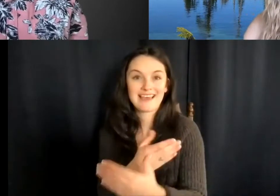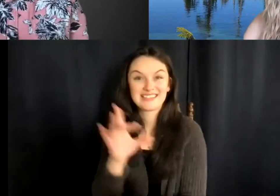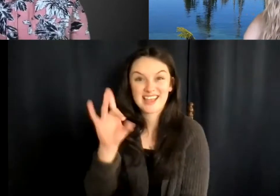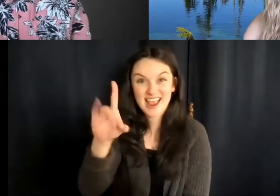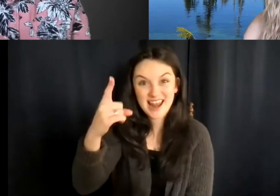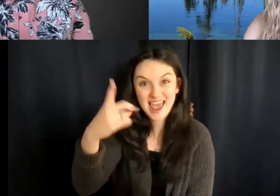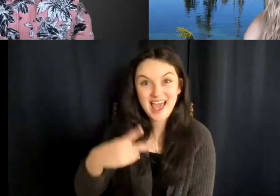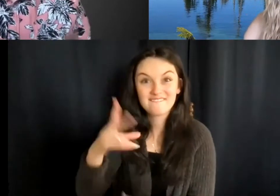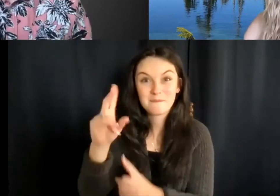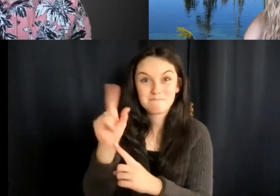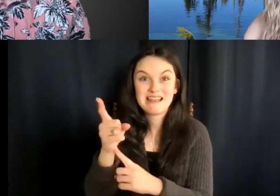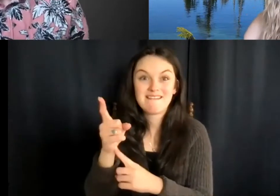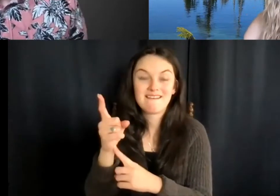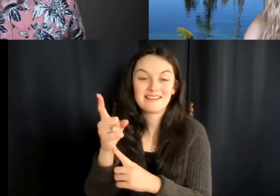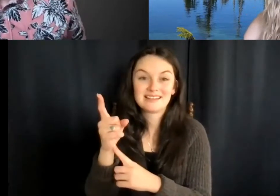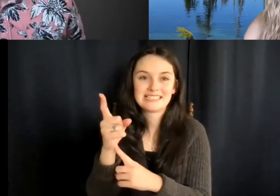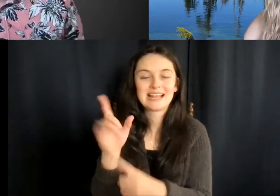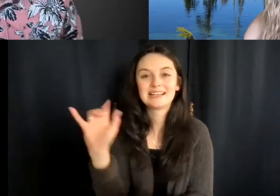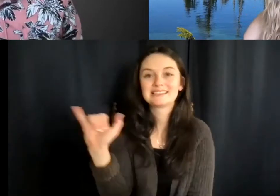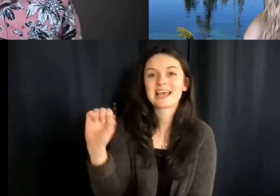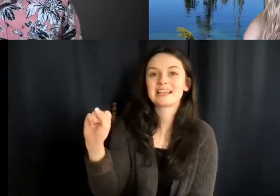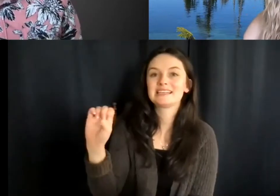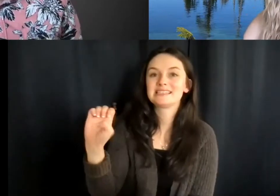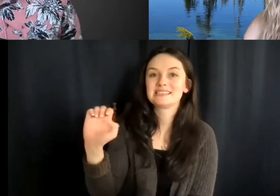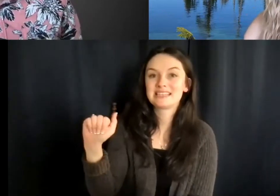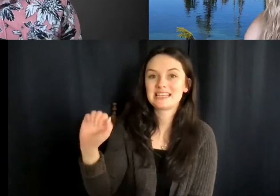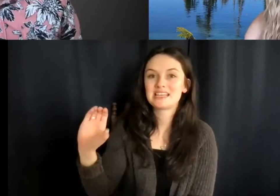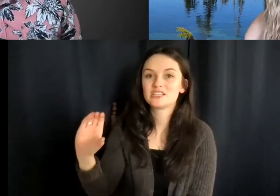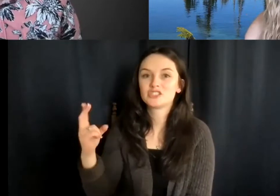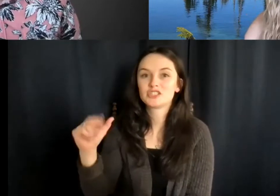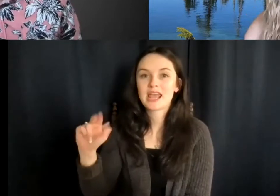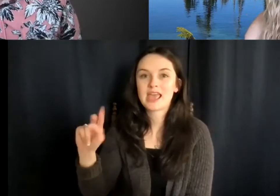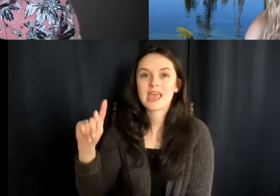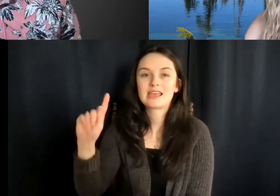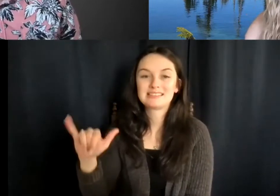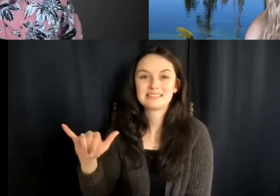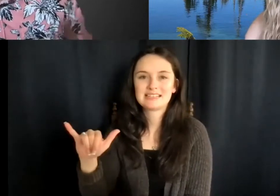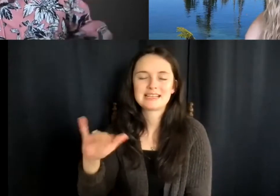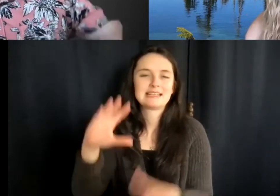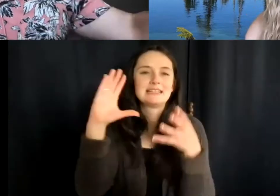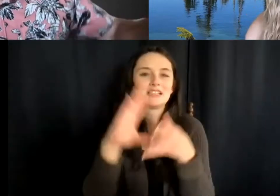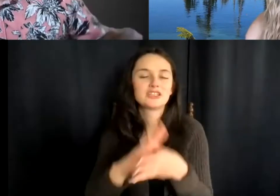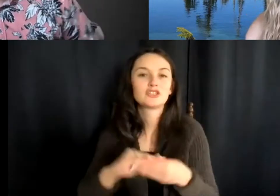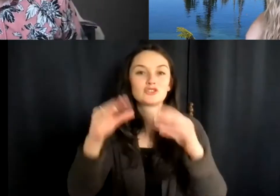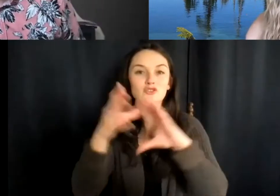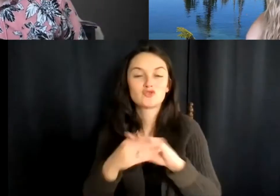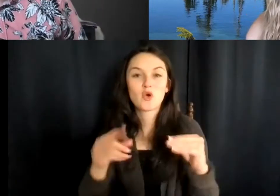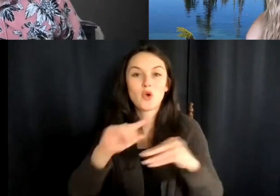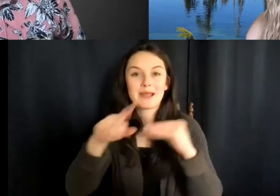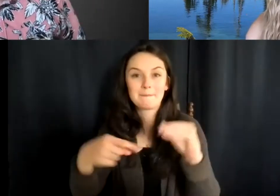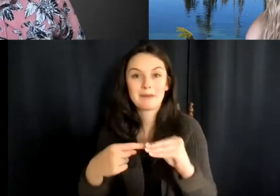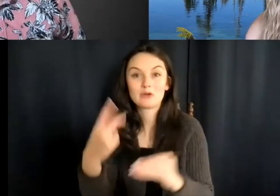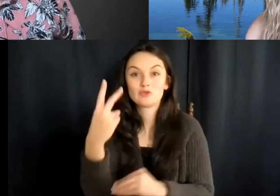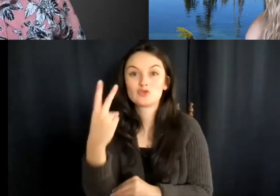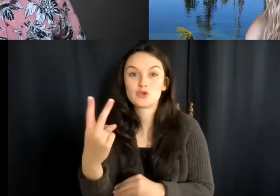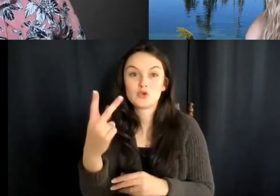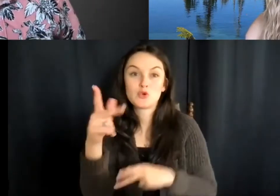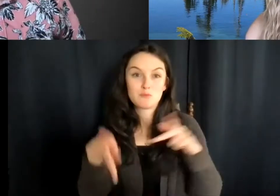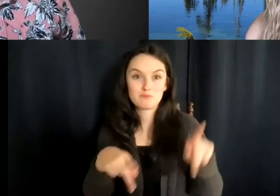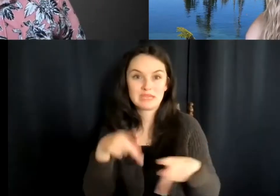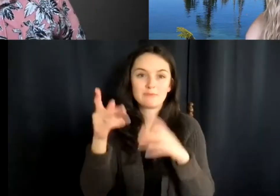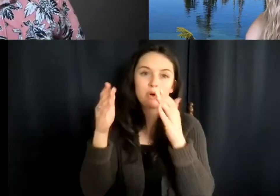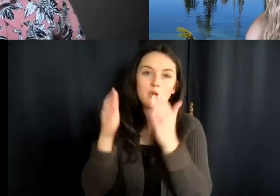has this whole narrative about these two people who are sailing out at sea. They're shipwrecks,